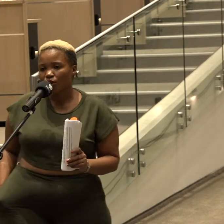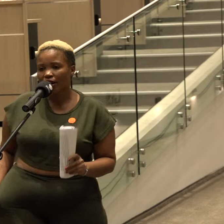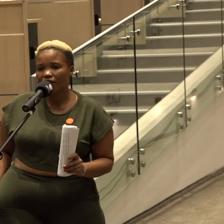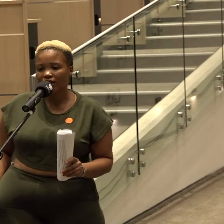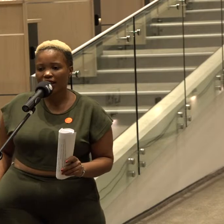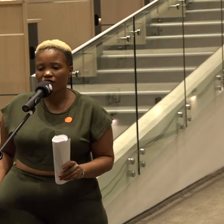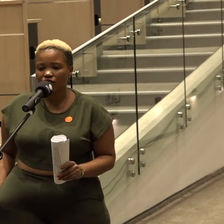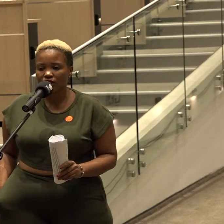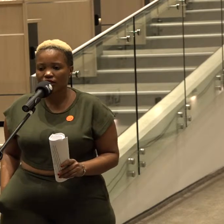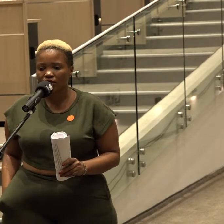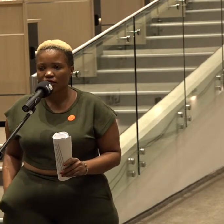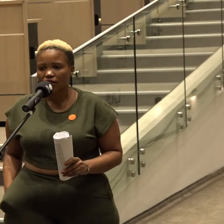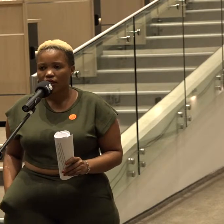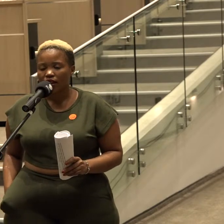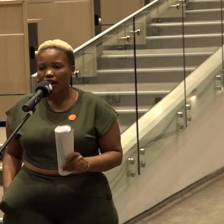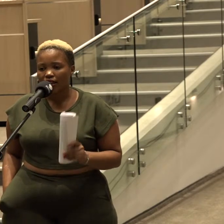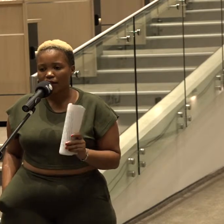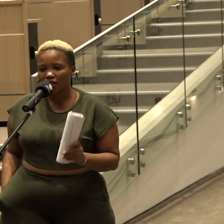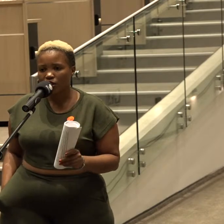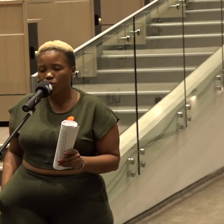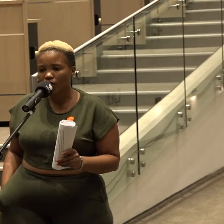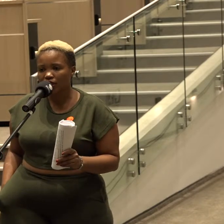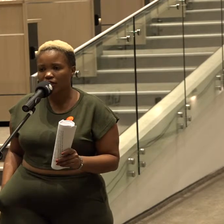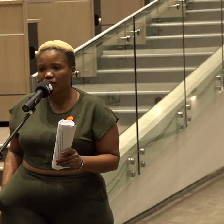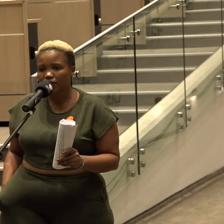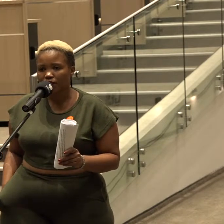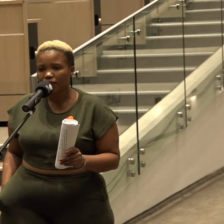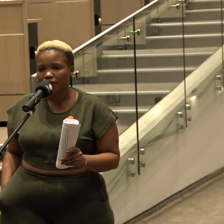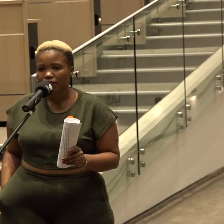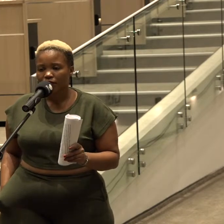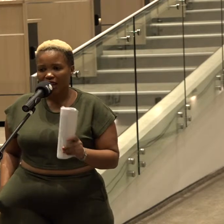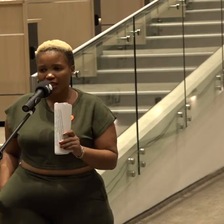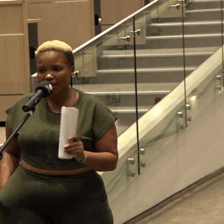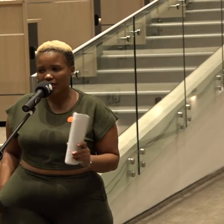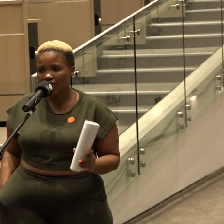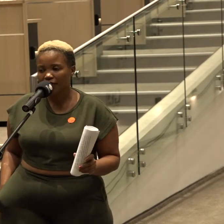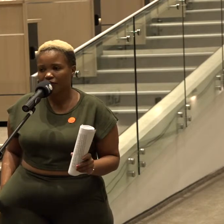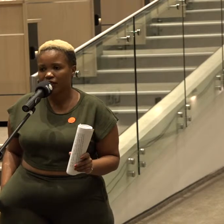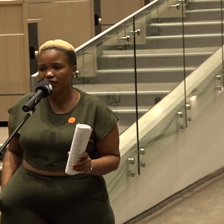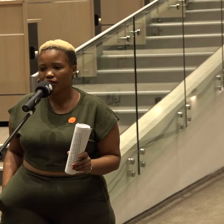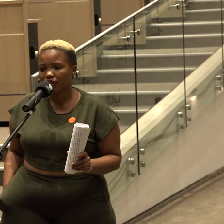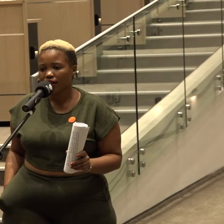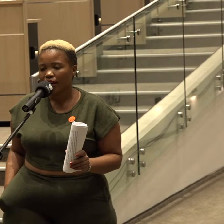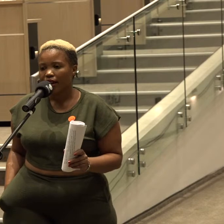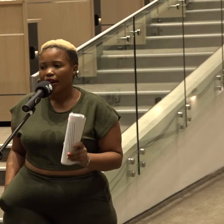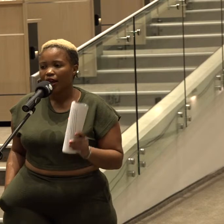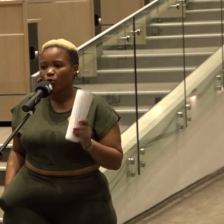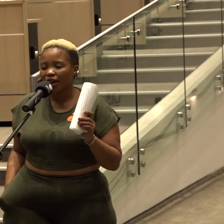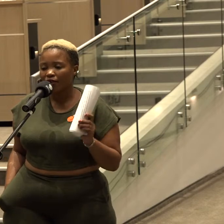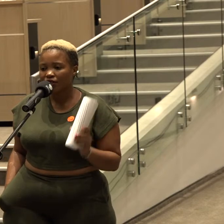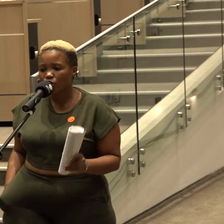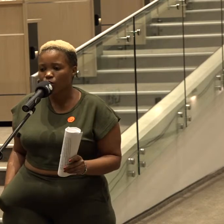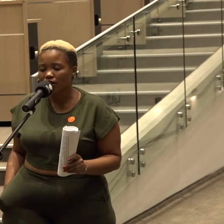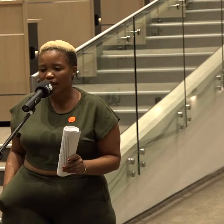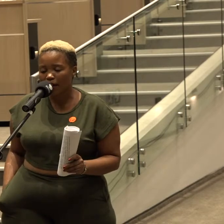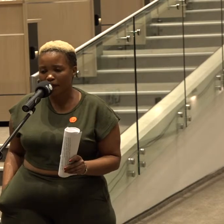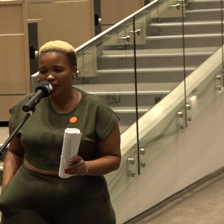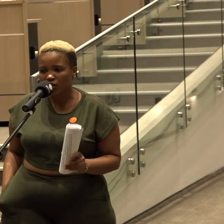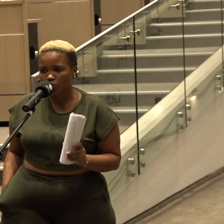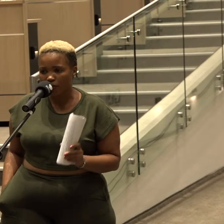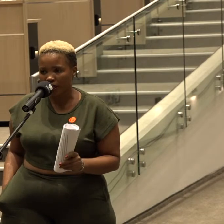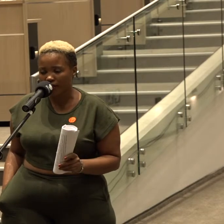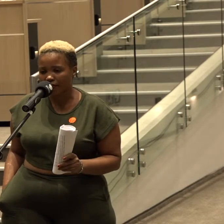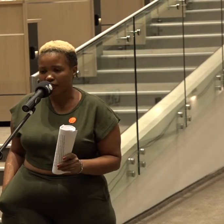yet we have the stations security agna safety and we have security